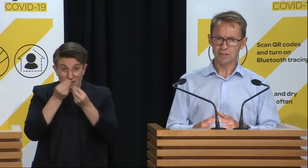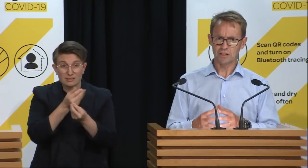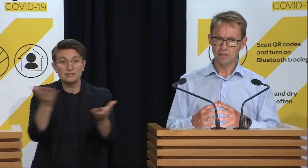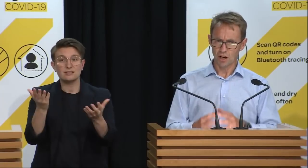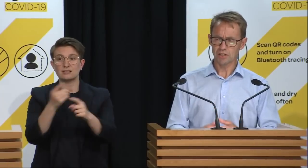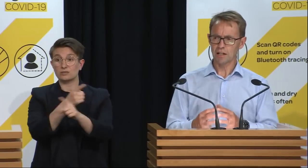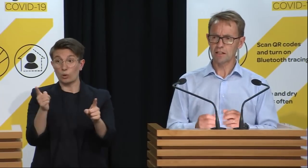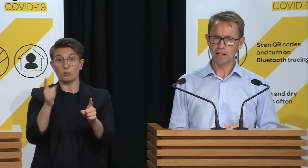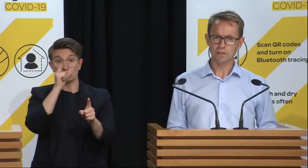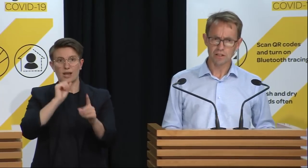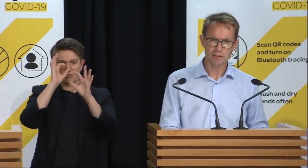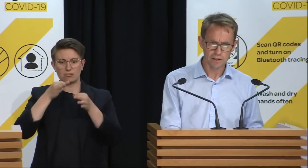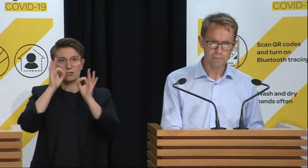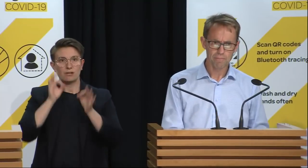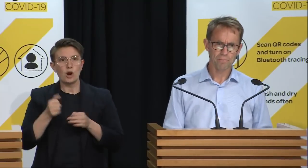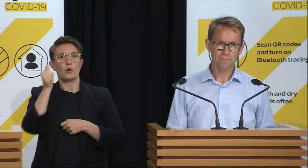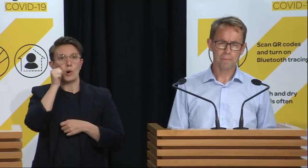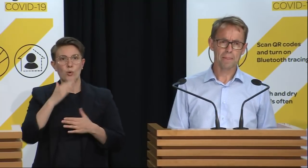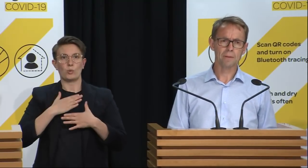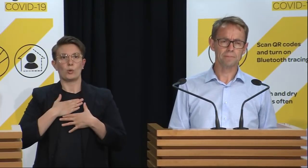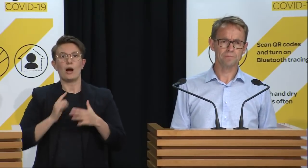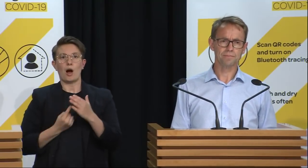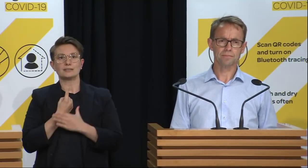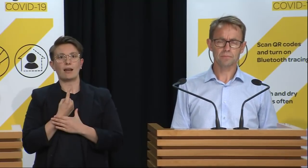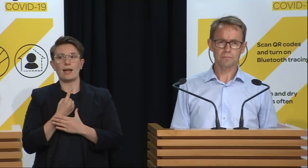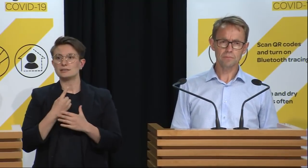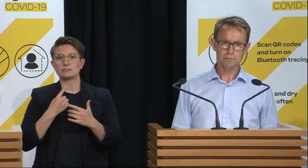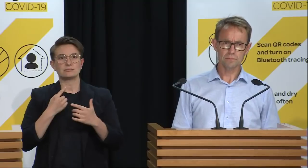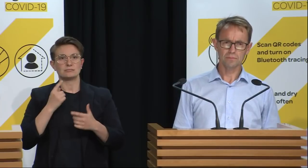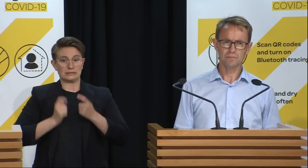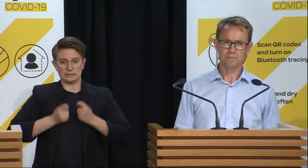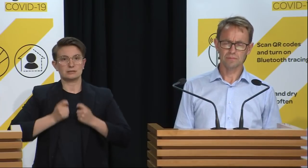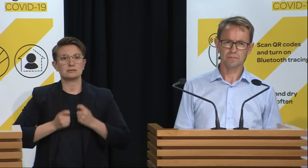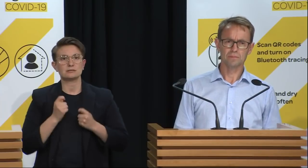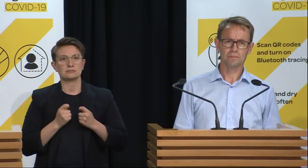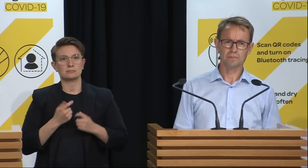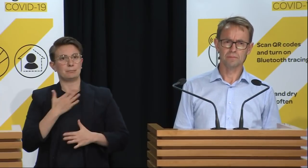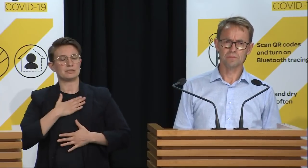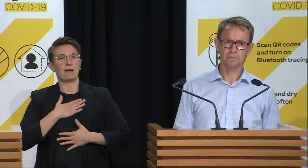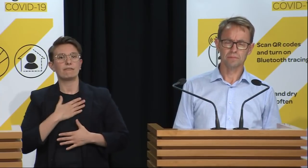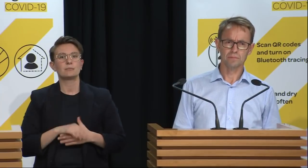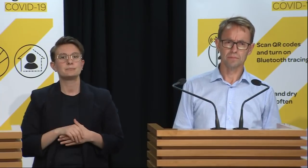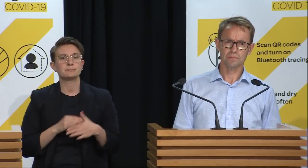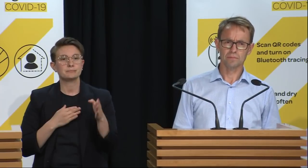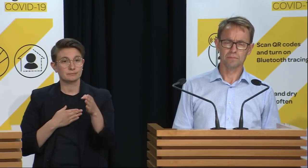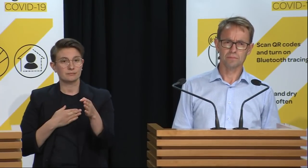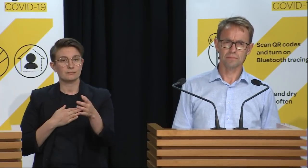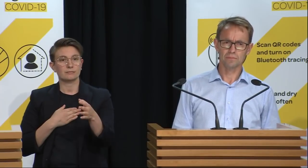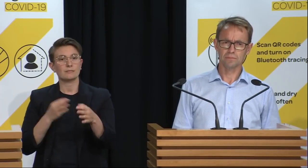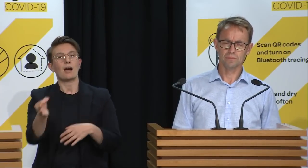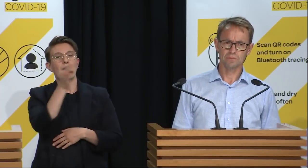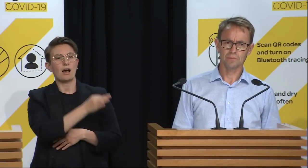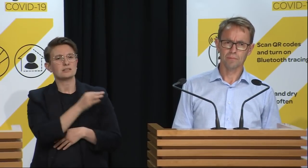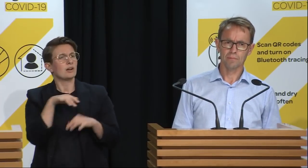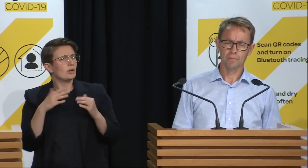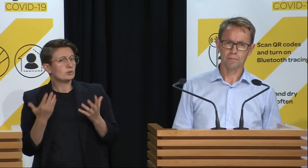to is isolating and is tested. In hindsight, and given the fact that you've said all along that you wanted to err on the side of caution, in hindsight, would you not have recommended